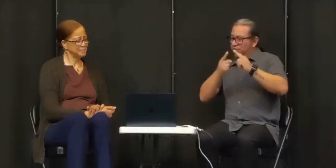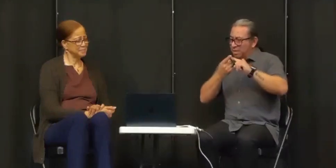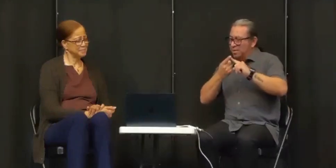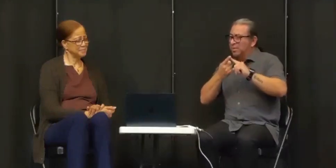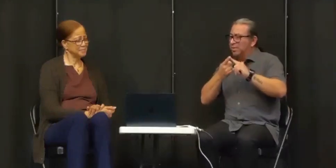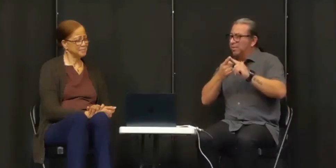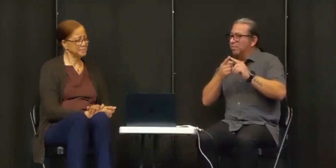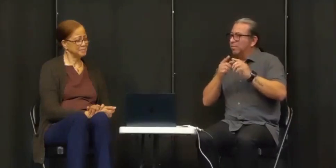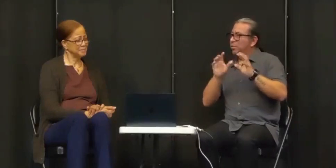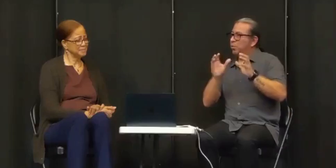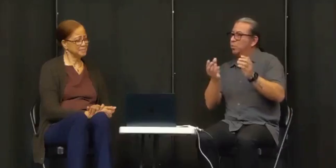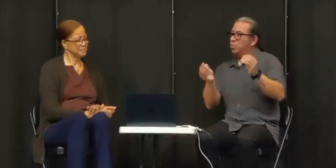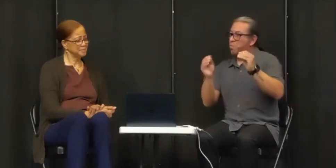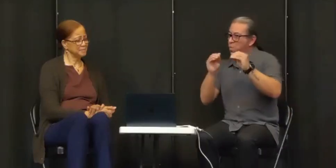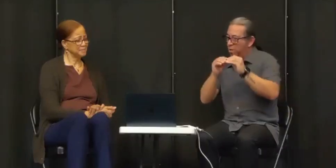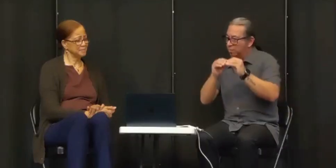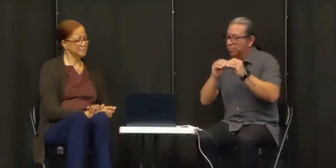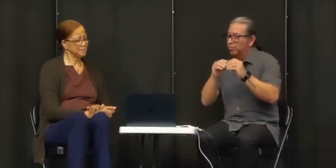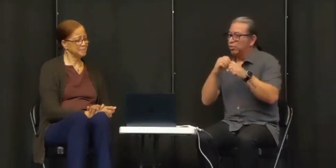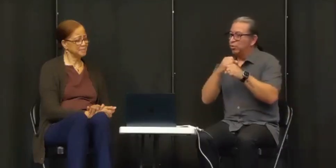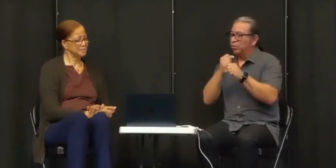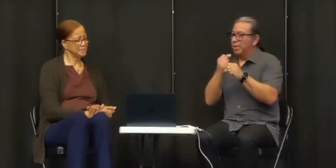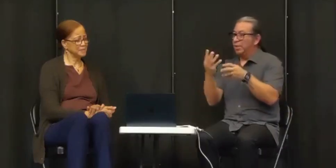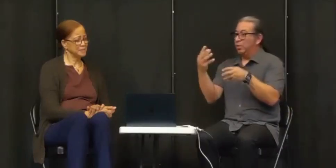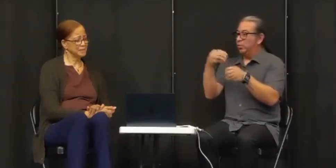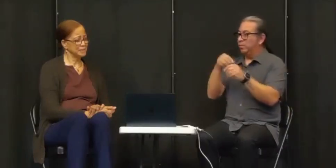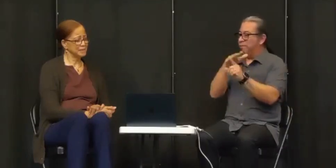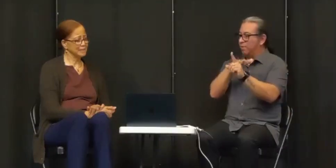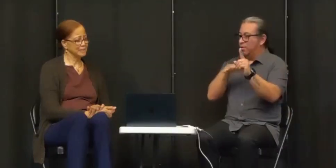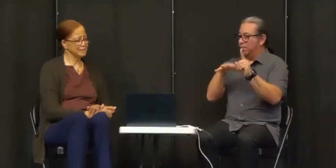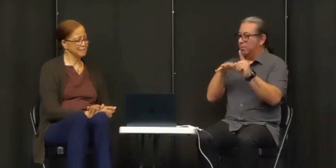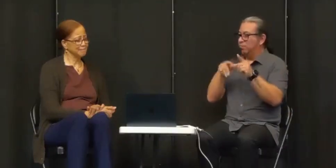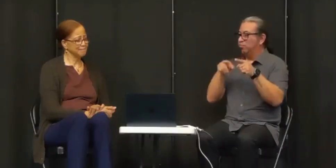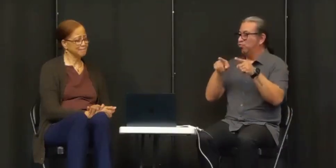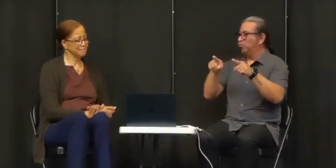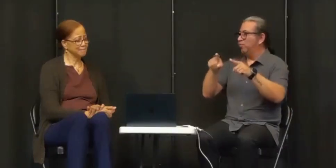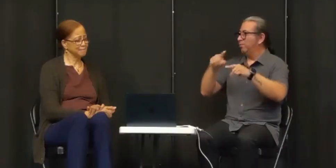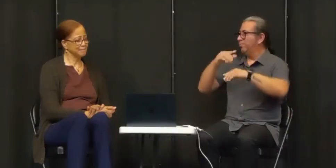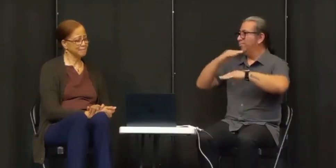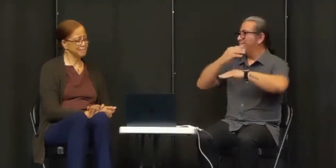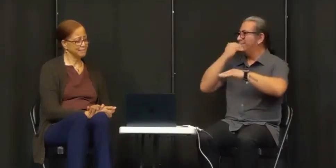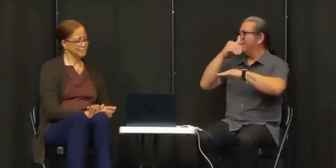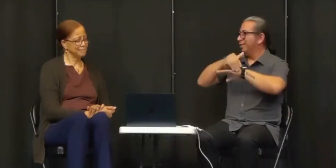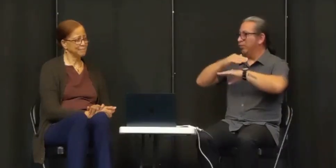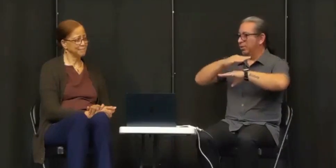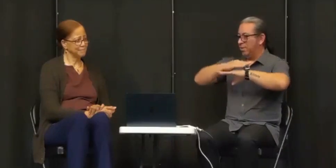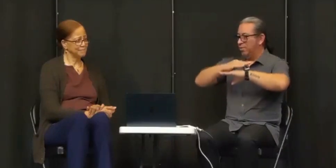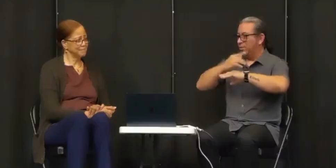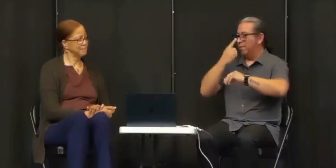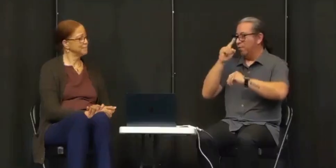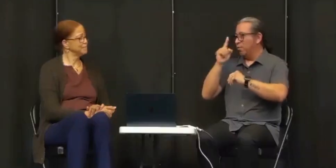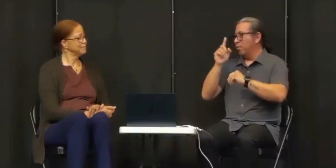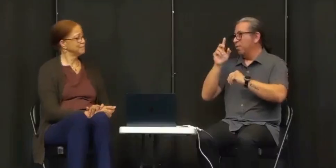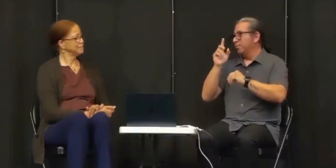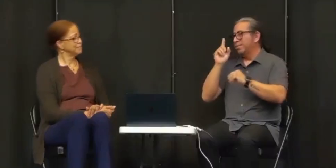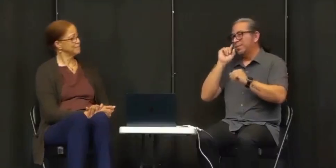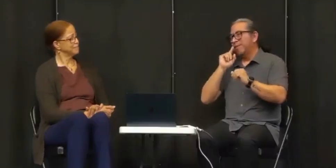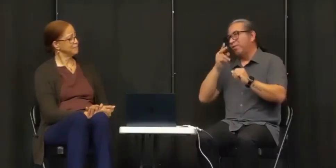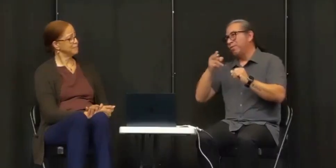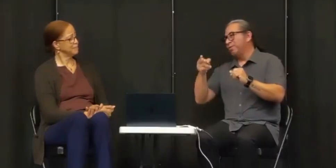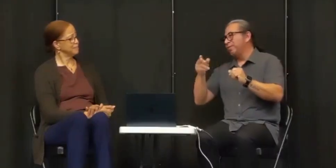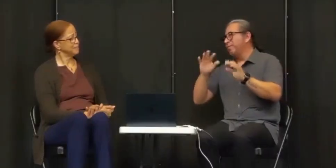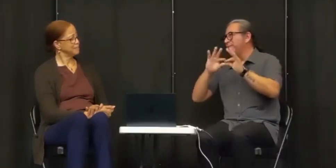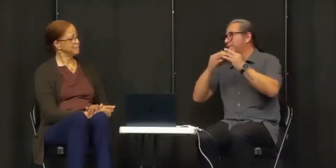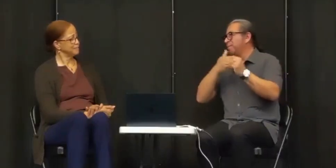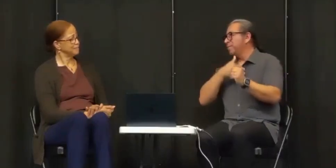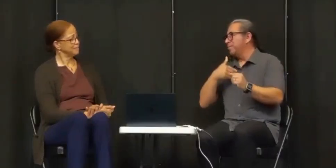How can families, friends do more, create an inclusive environment during the dinner